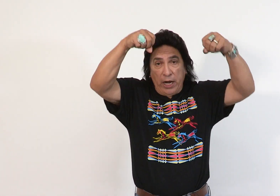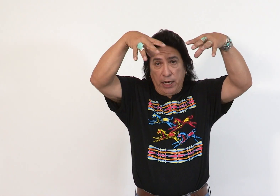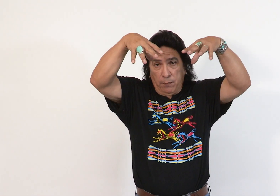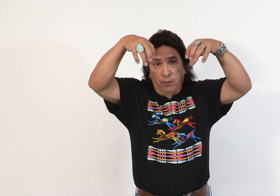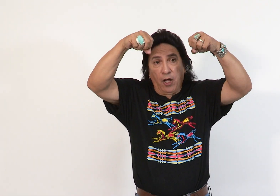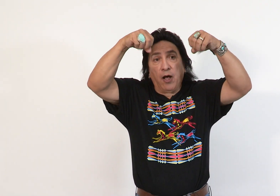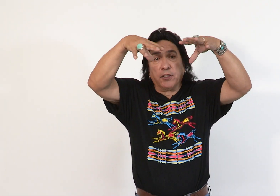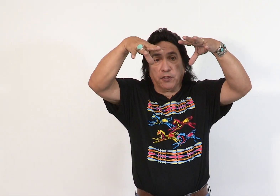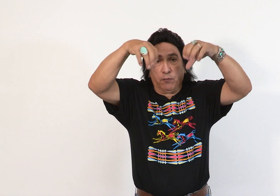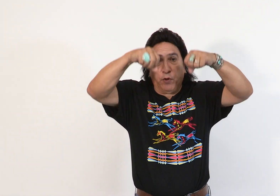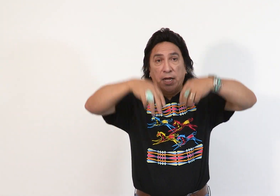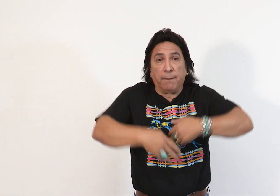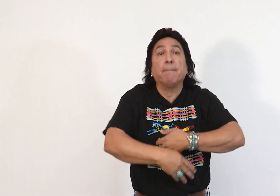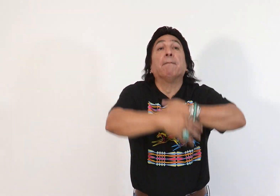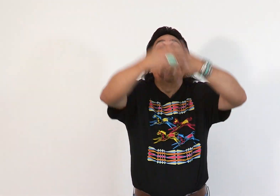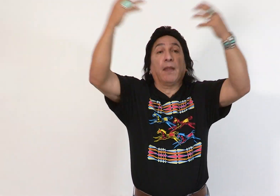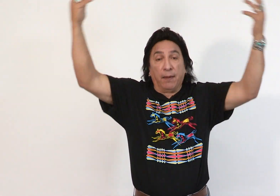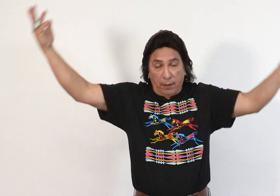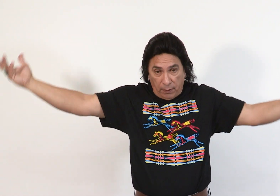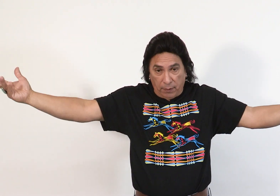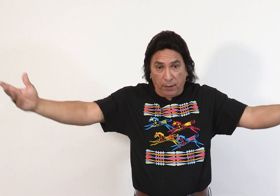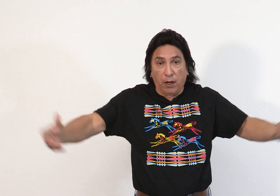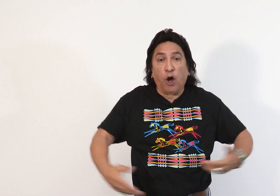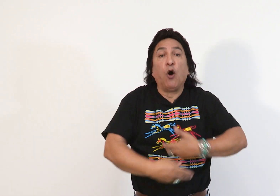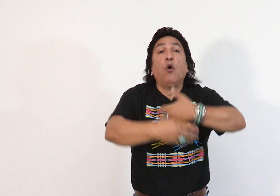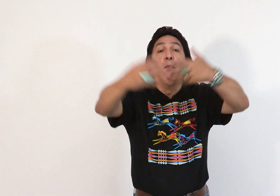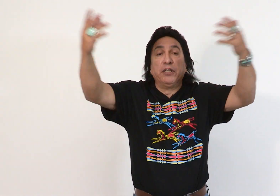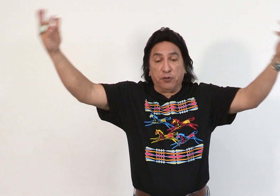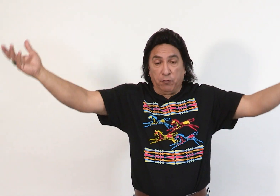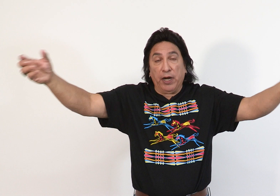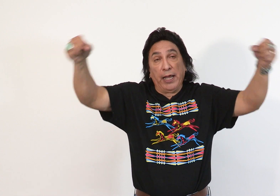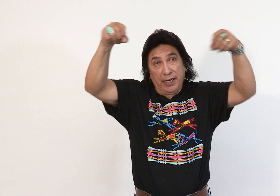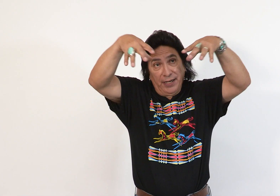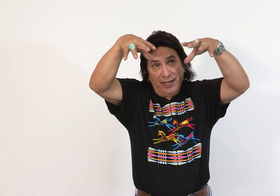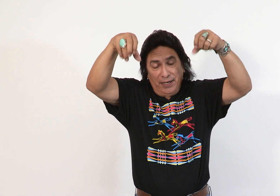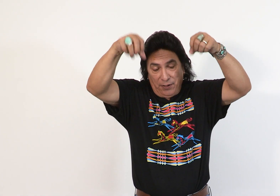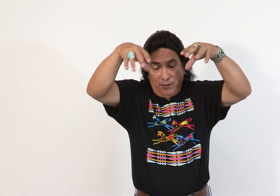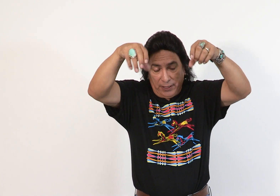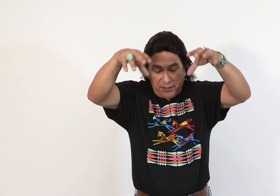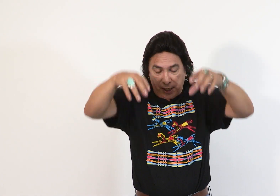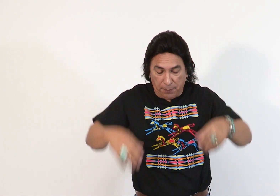rain, lots of rain, a whole bunch of rain during this time.